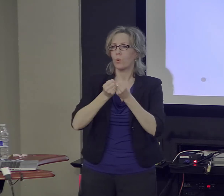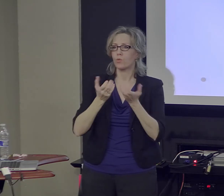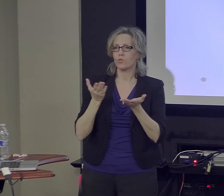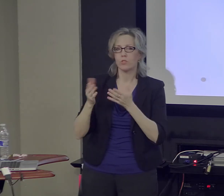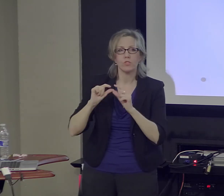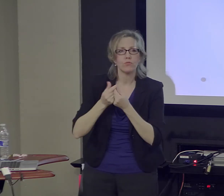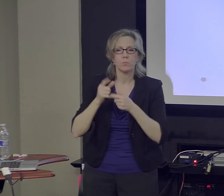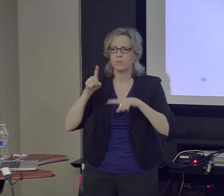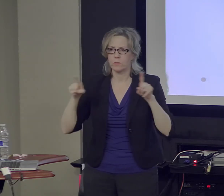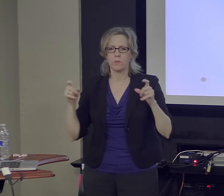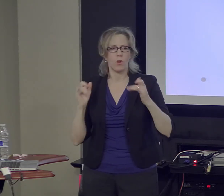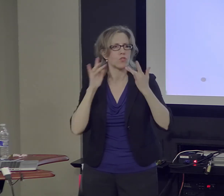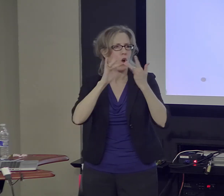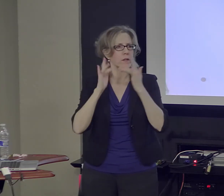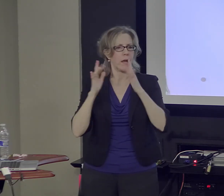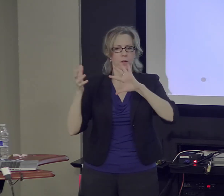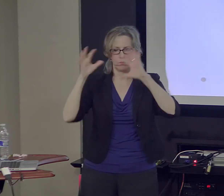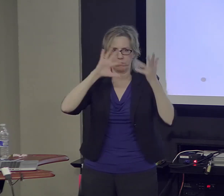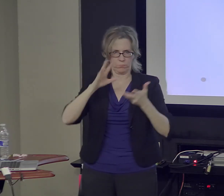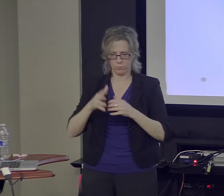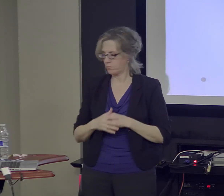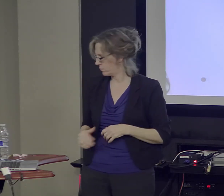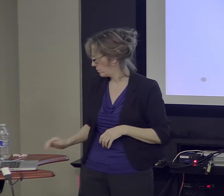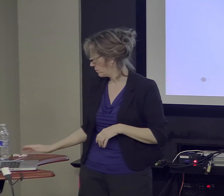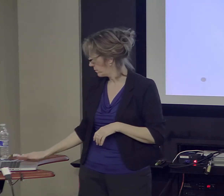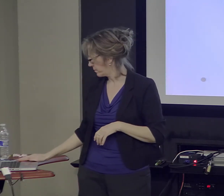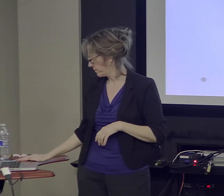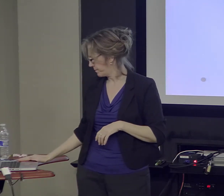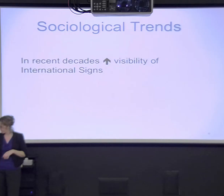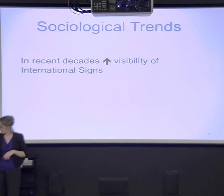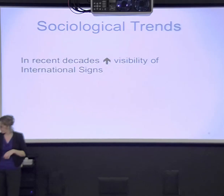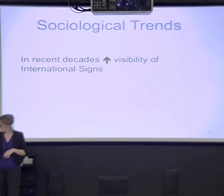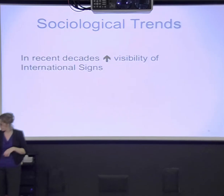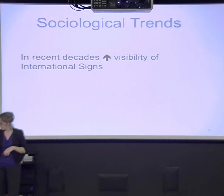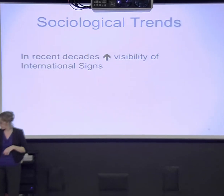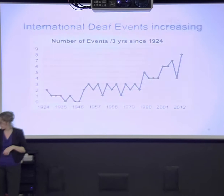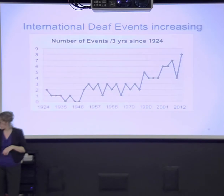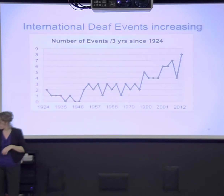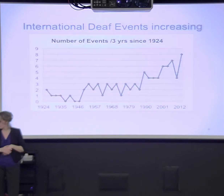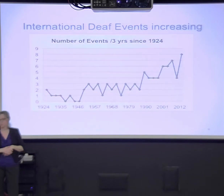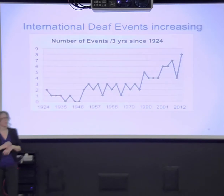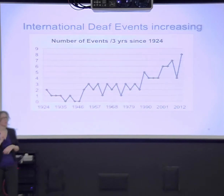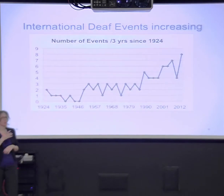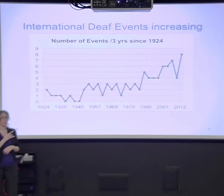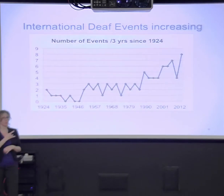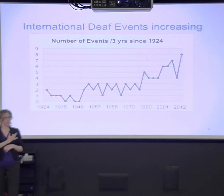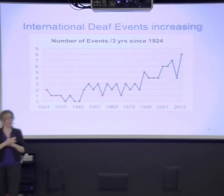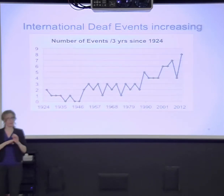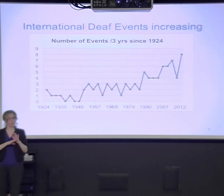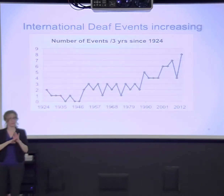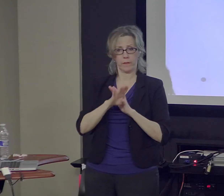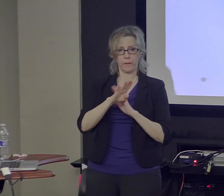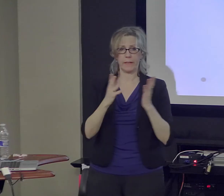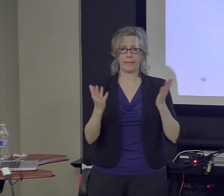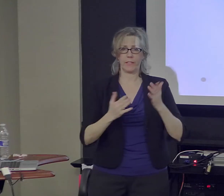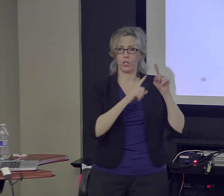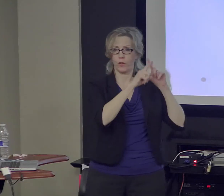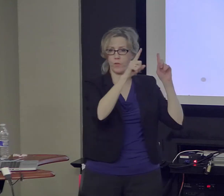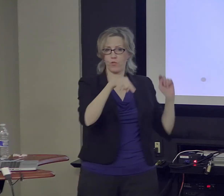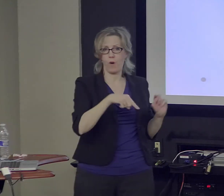non-governmental organizations, social networks, social organizations are now providing opportunities for deaf people across the globe